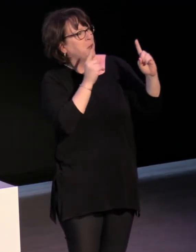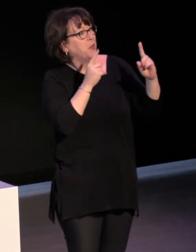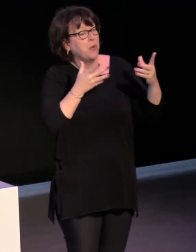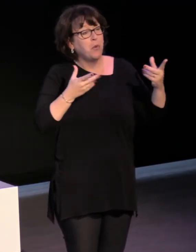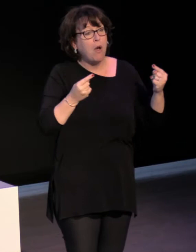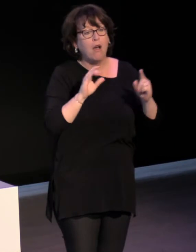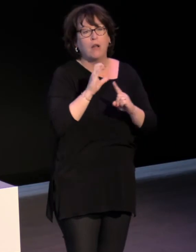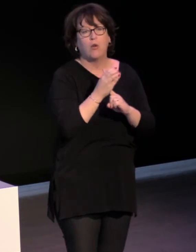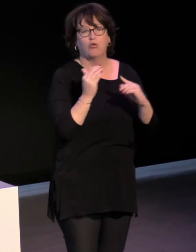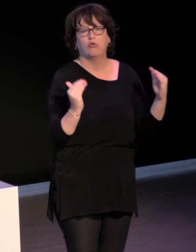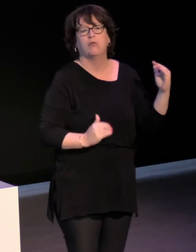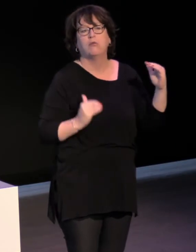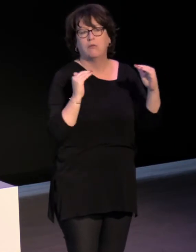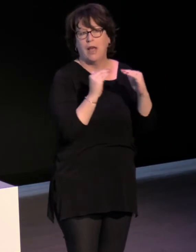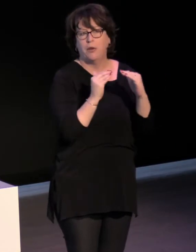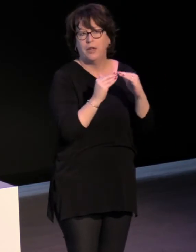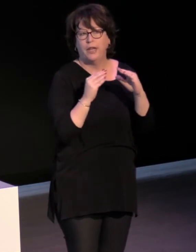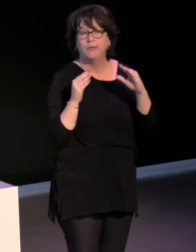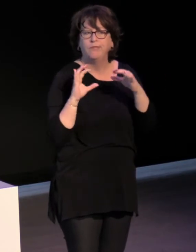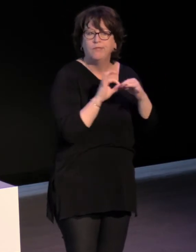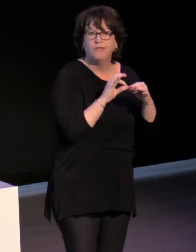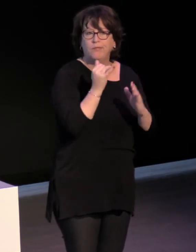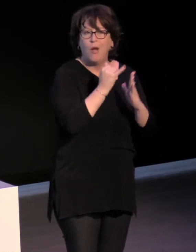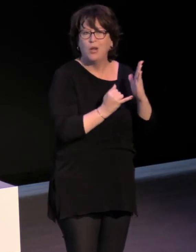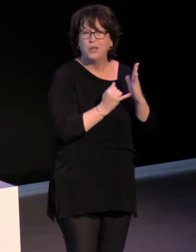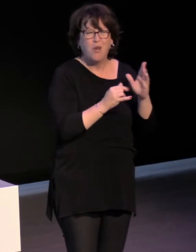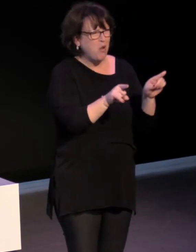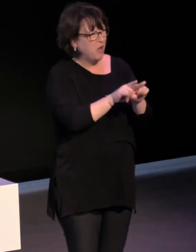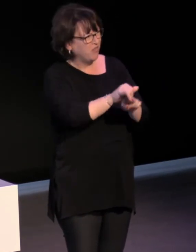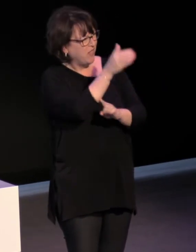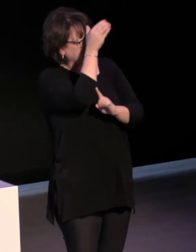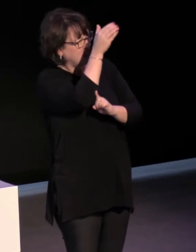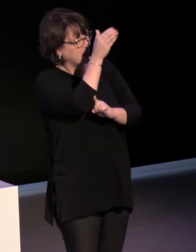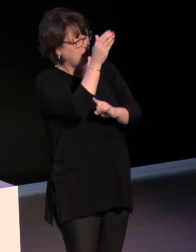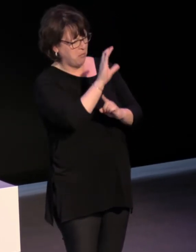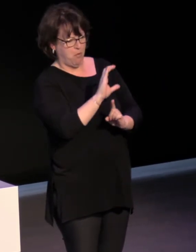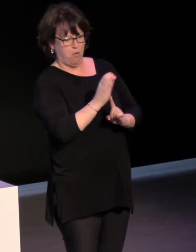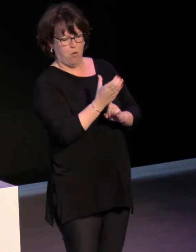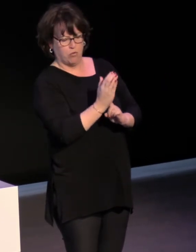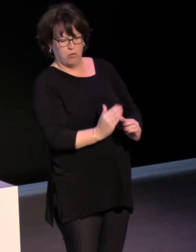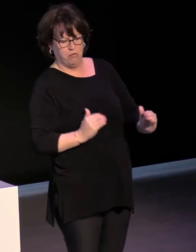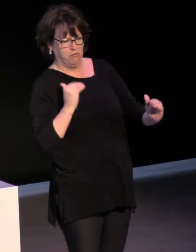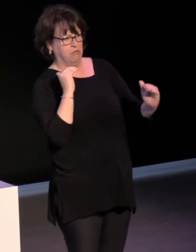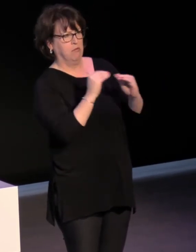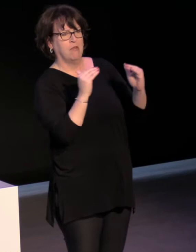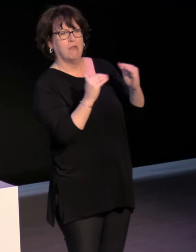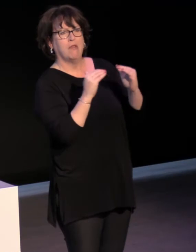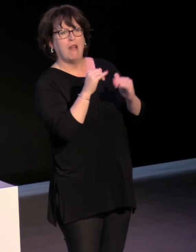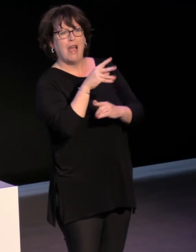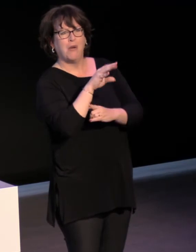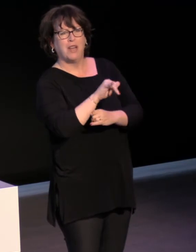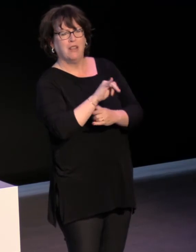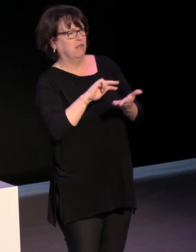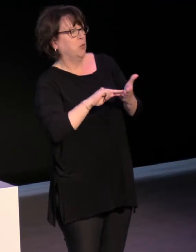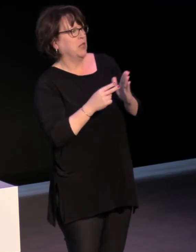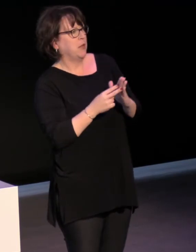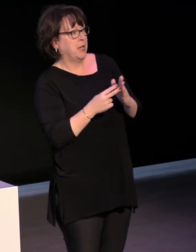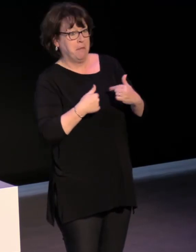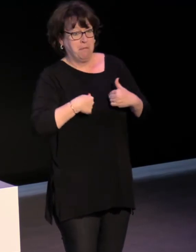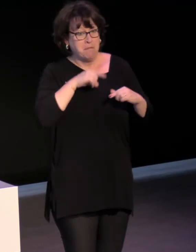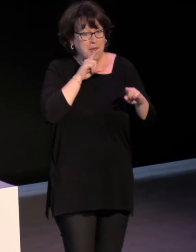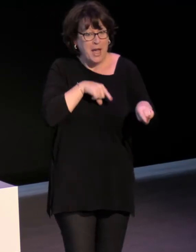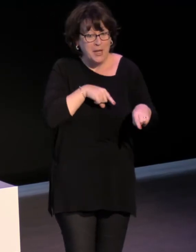in the arts? And even more so, what does cultural equity even mean? So without offering any type of answer to those